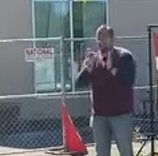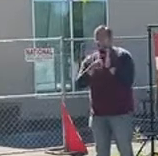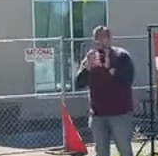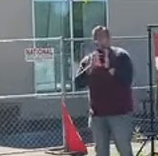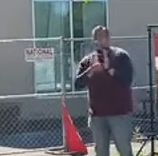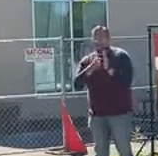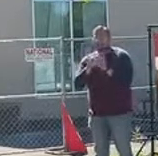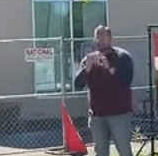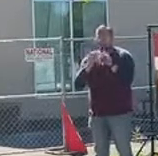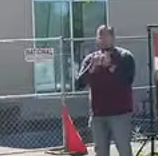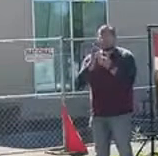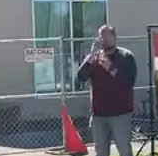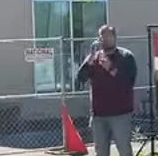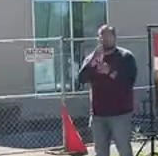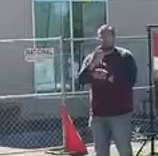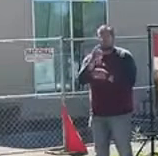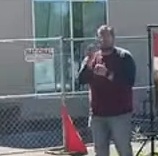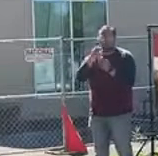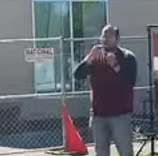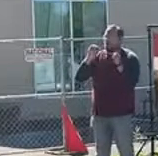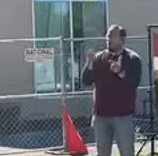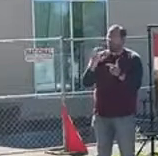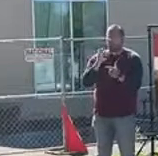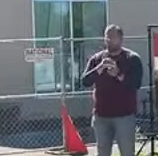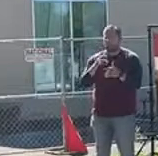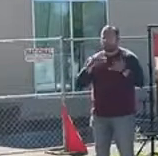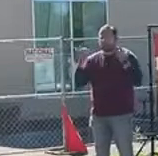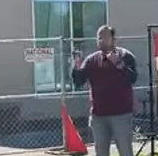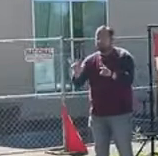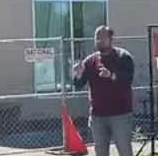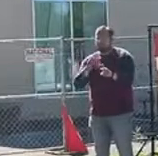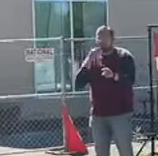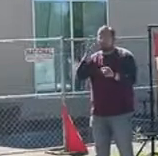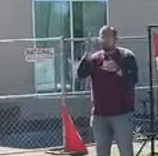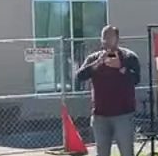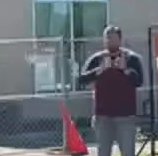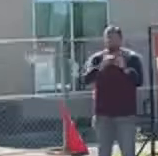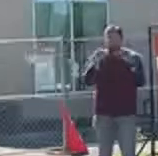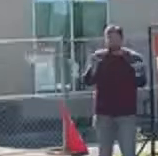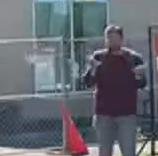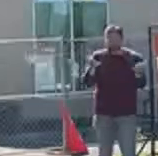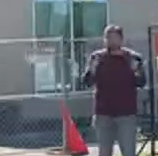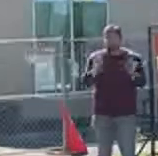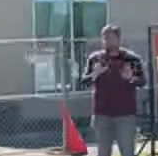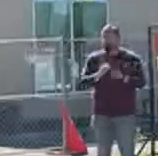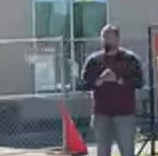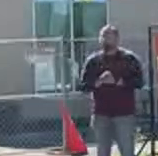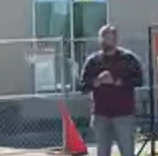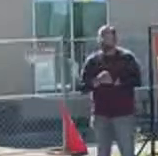district will use at all of our public events. I will now read this acknowledgement.